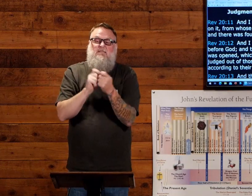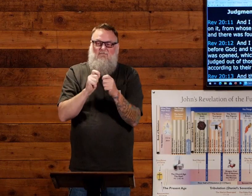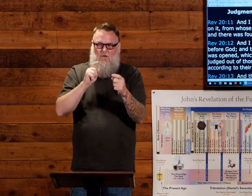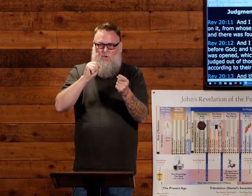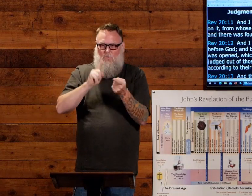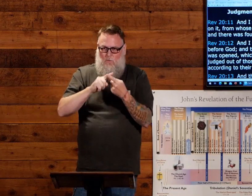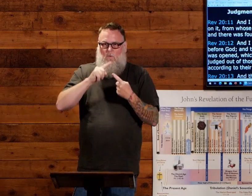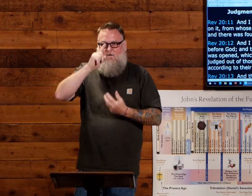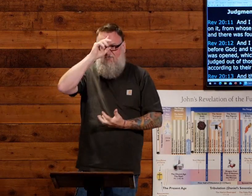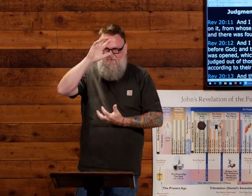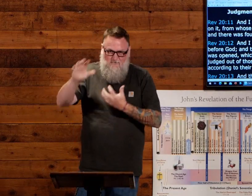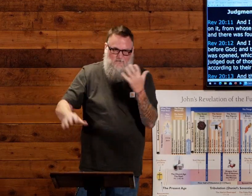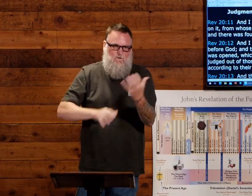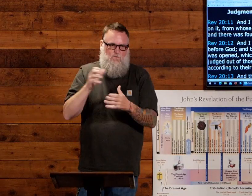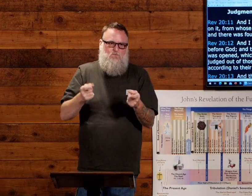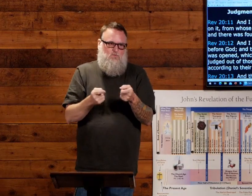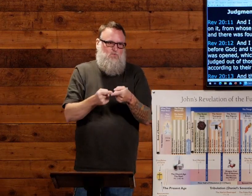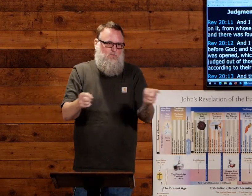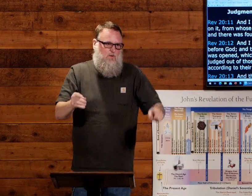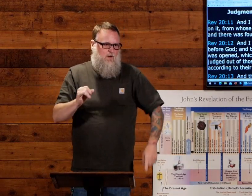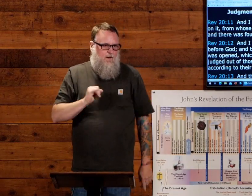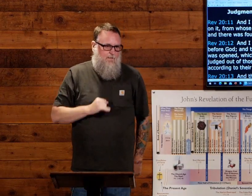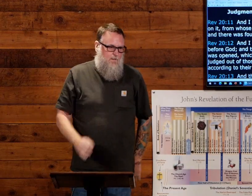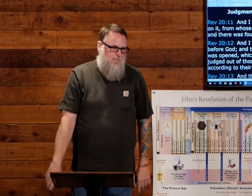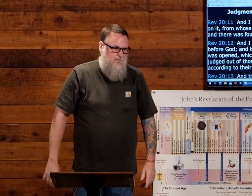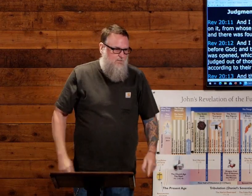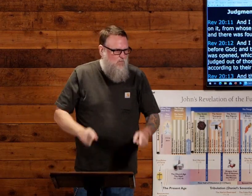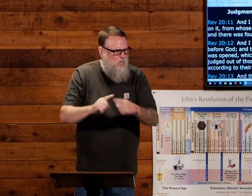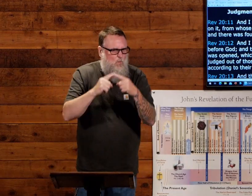what Christ did to try to cause confusion to you and I,